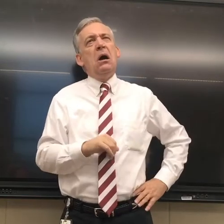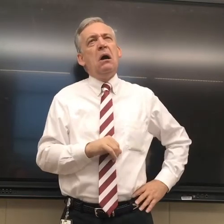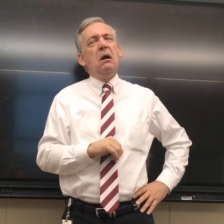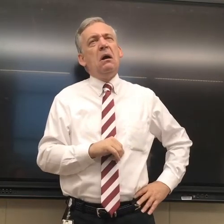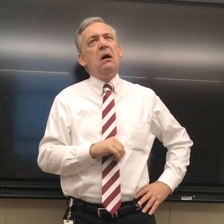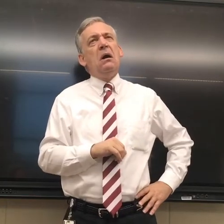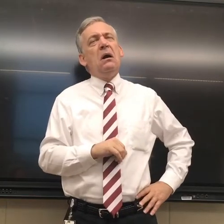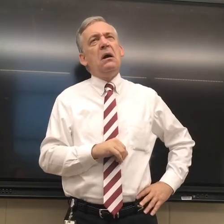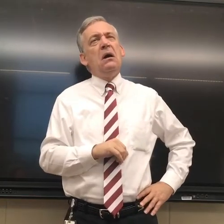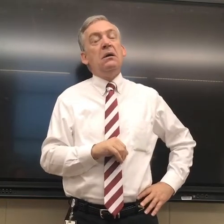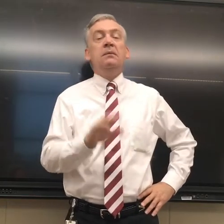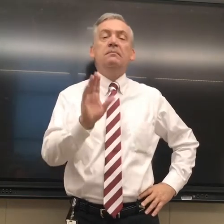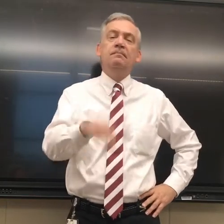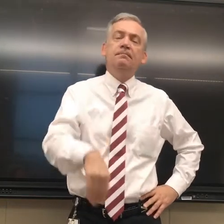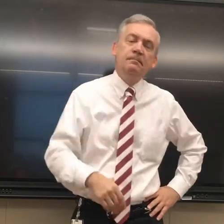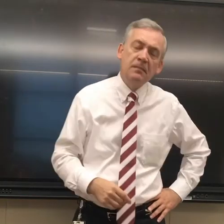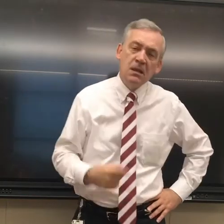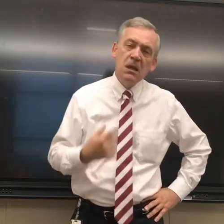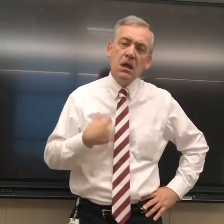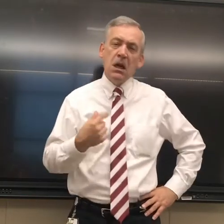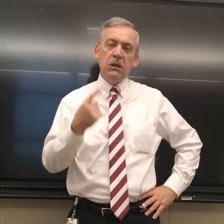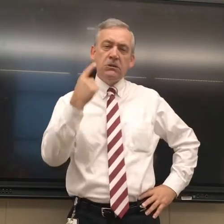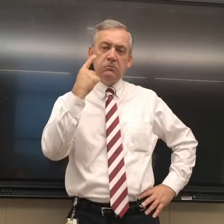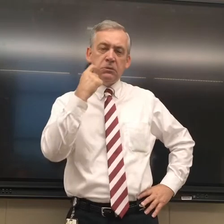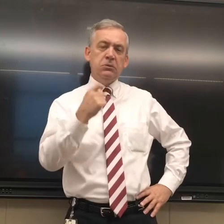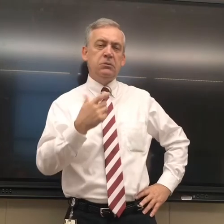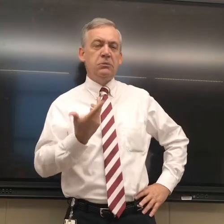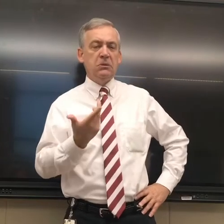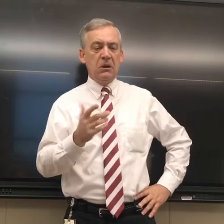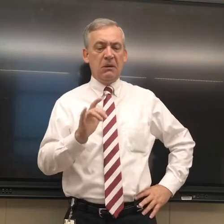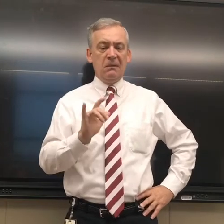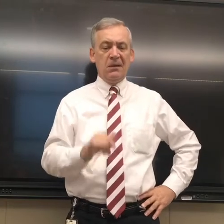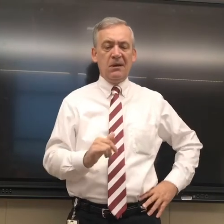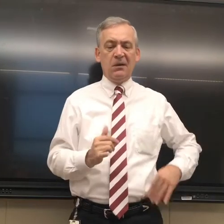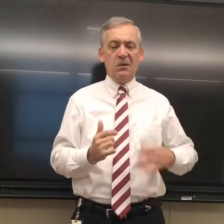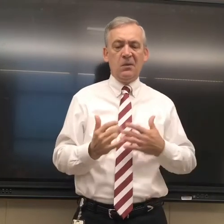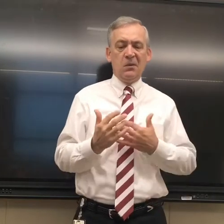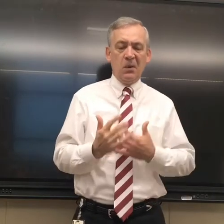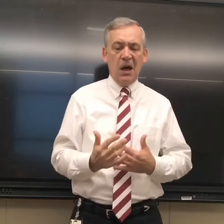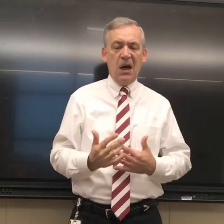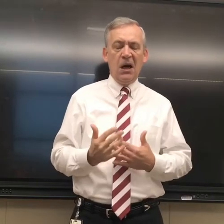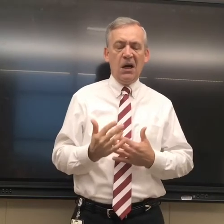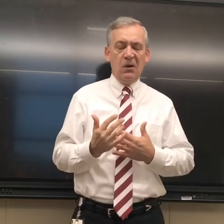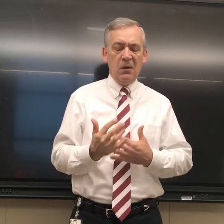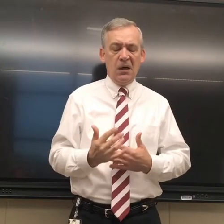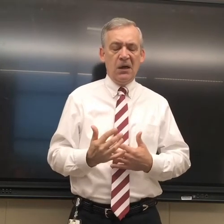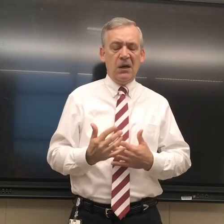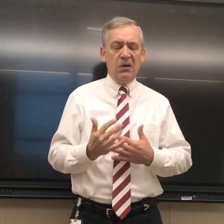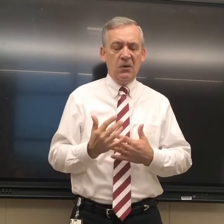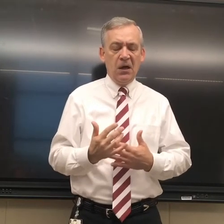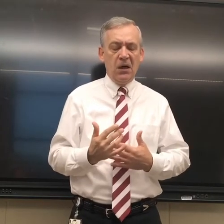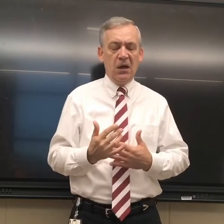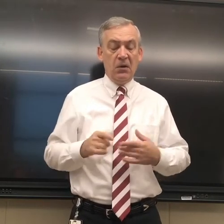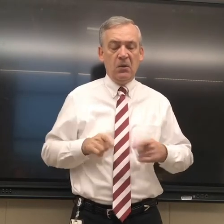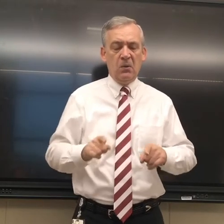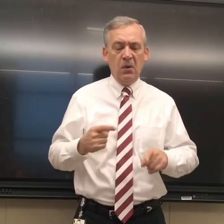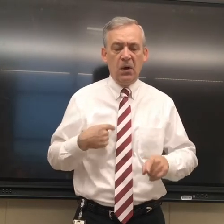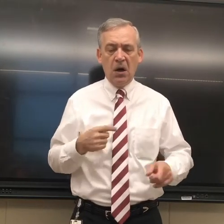I suppose that futile waiting was the sorrowful background music of our impoverished little community when